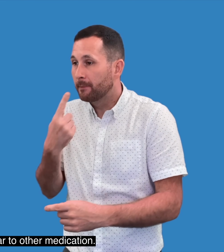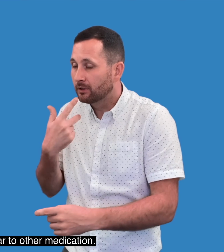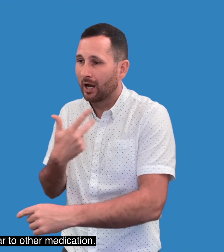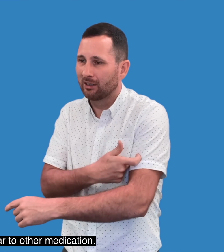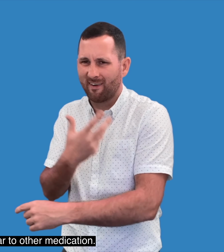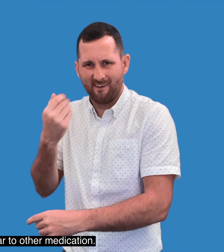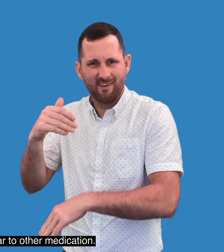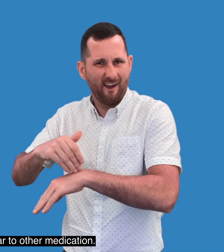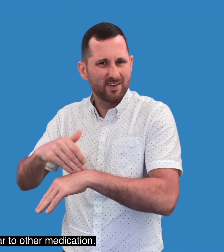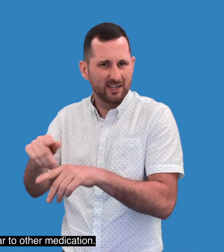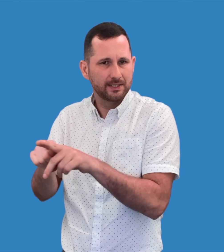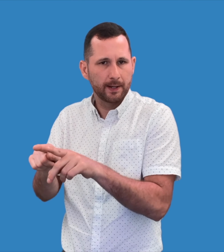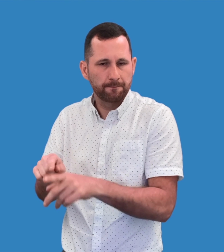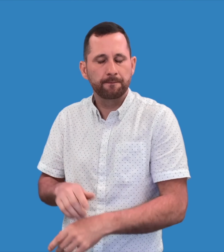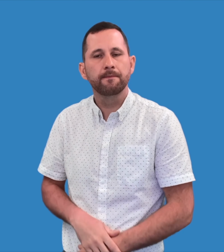to other medication.